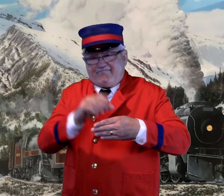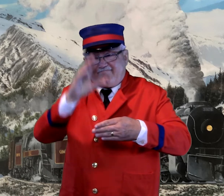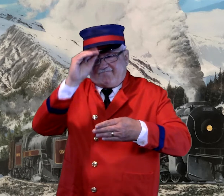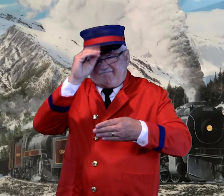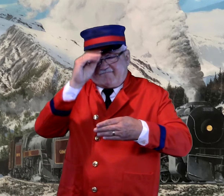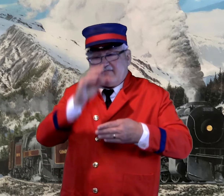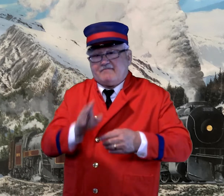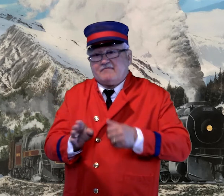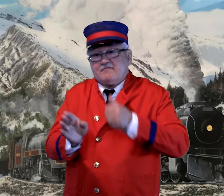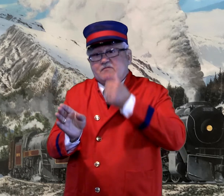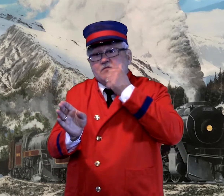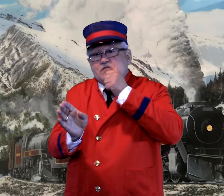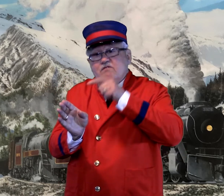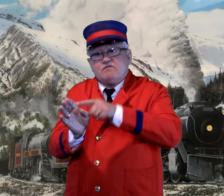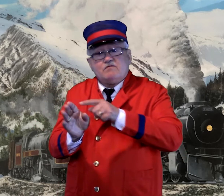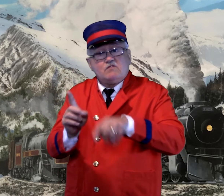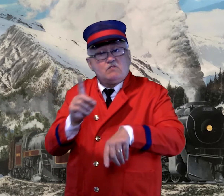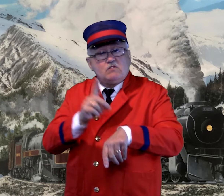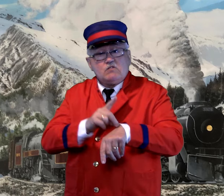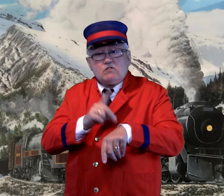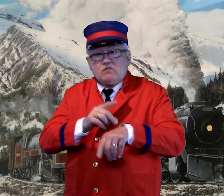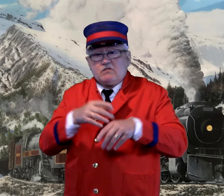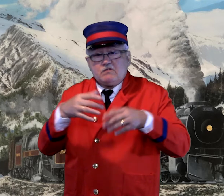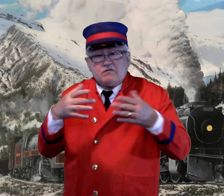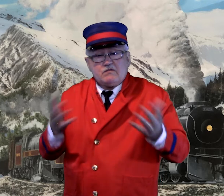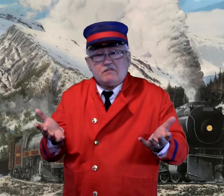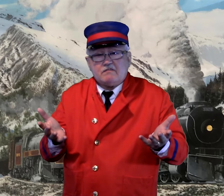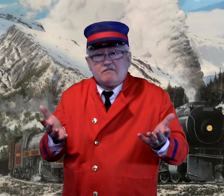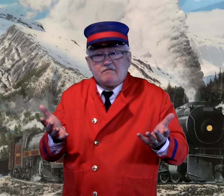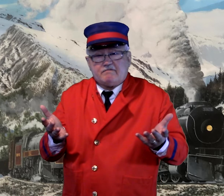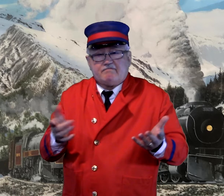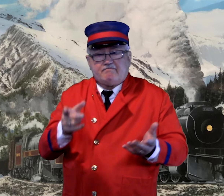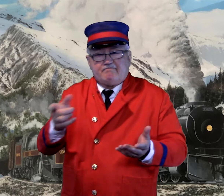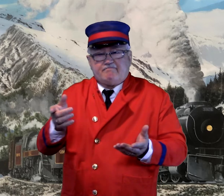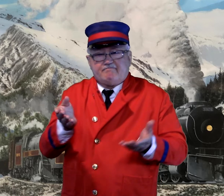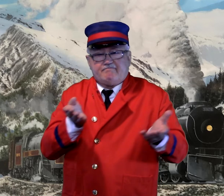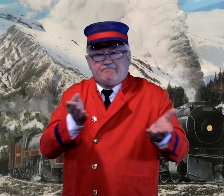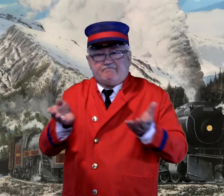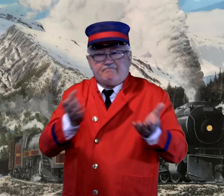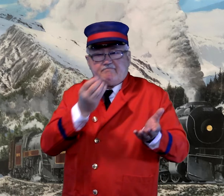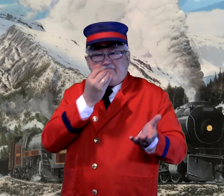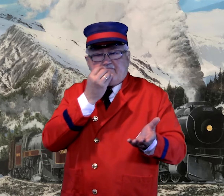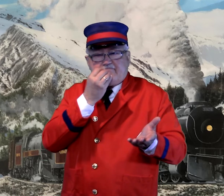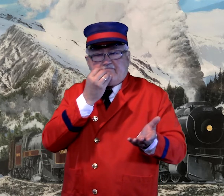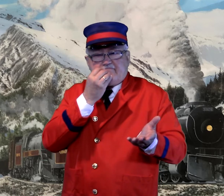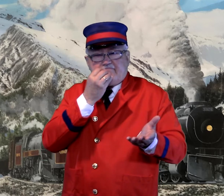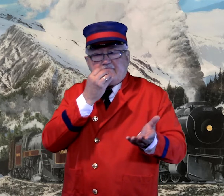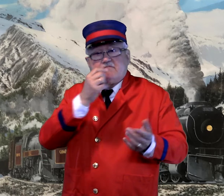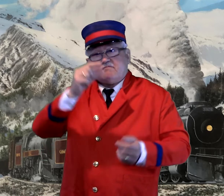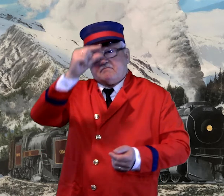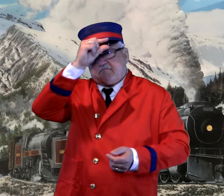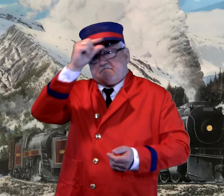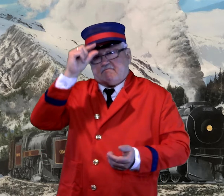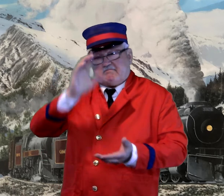there were 2 rail cars added, one for the girls and one for the boys. Now, they were given responsibilities while they were on the train, and the